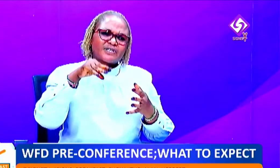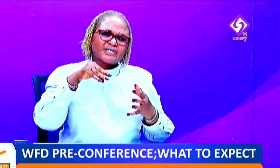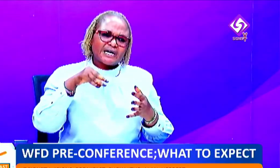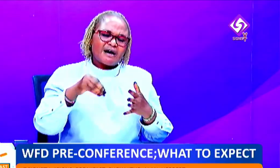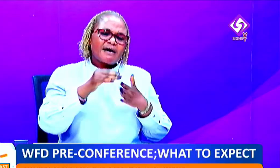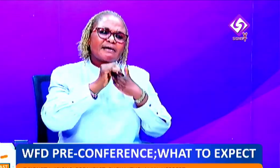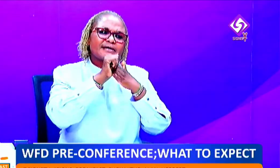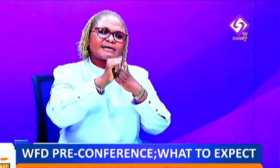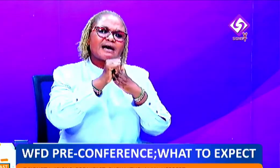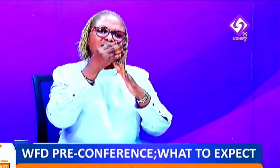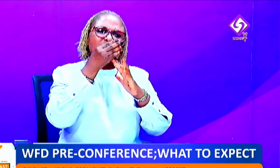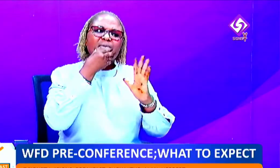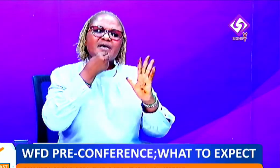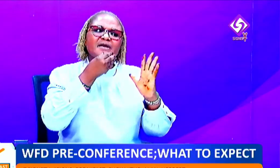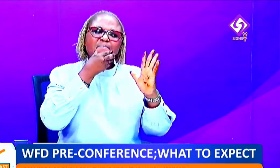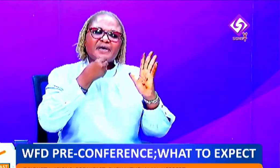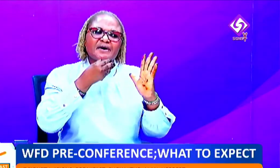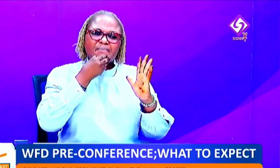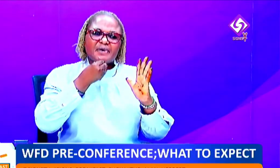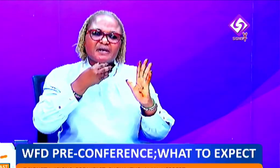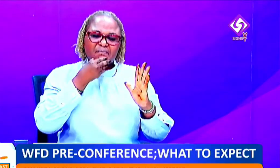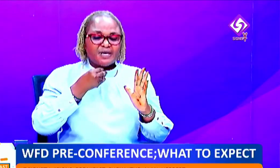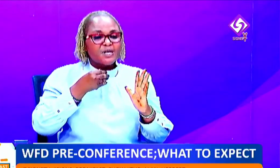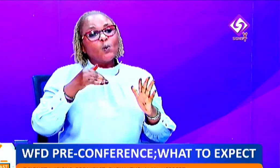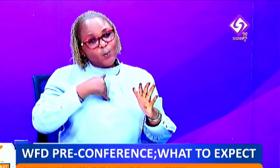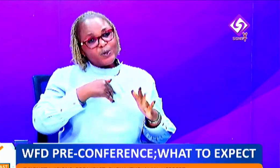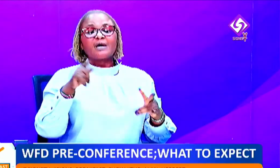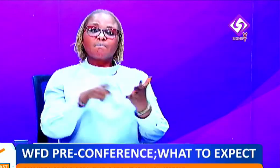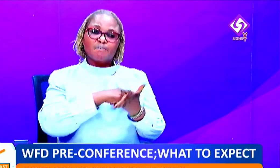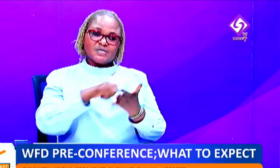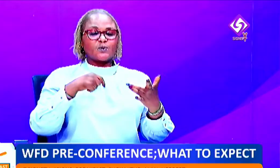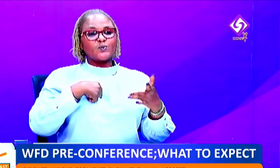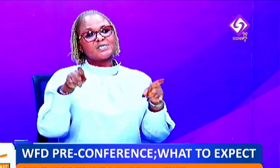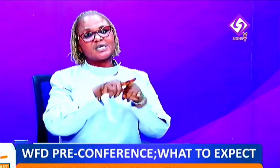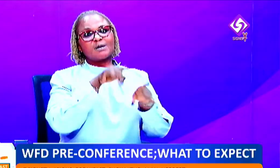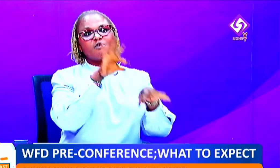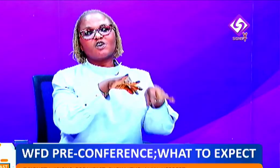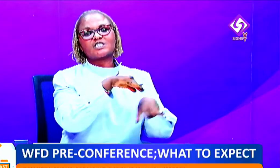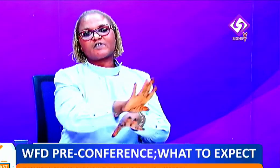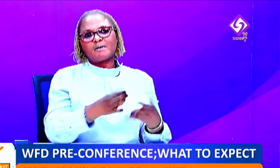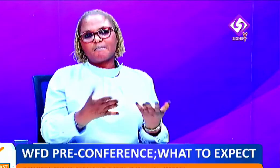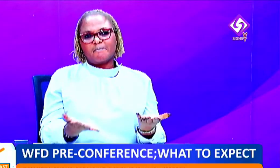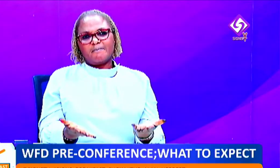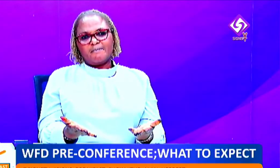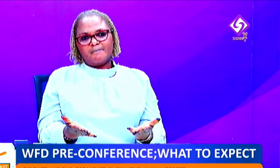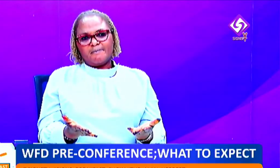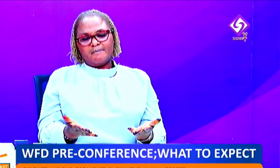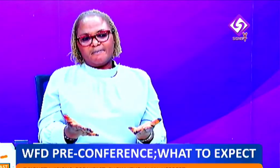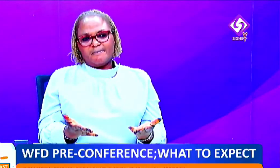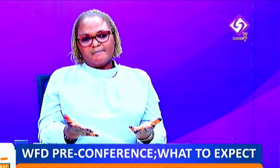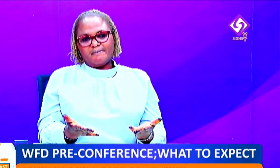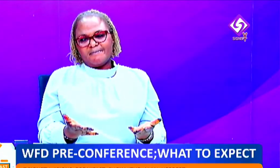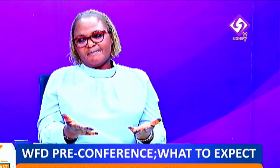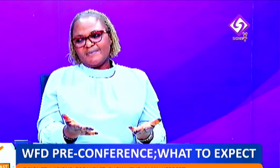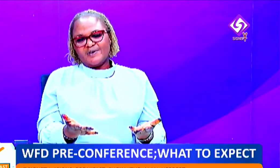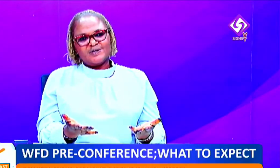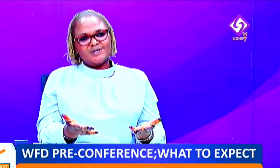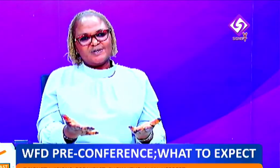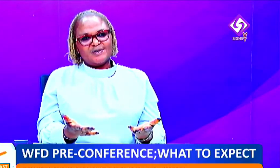are delegates and members of the WFD, and they are male-dominated spaces. So you're not going to see women